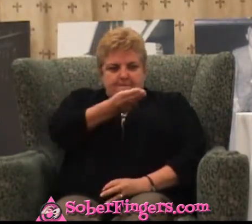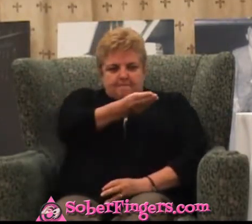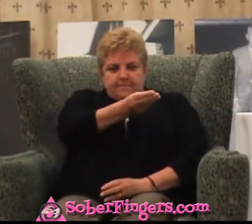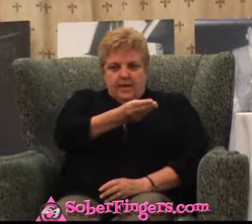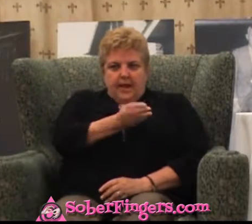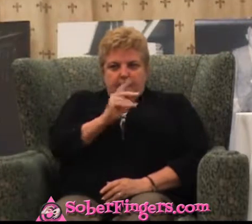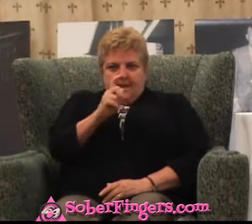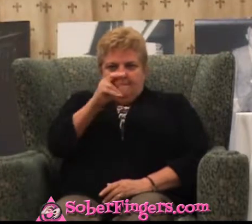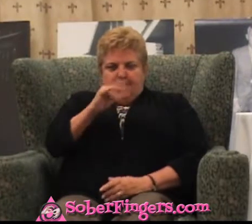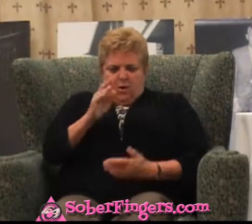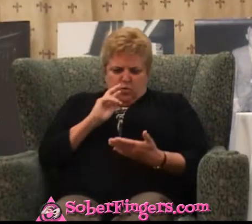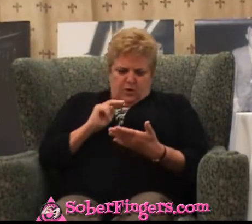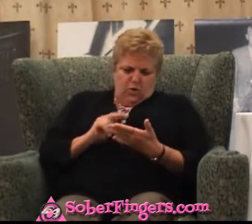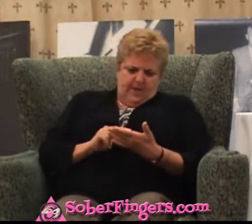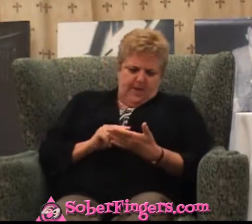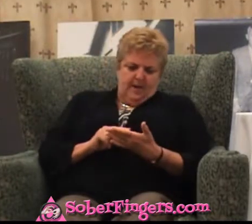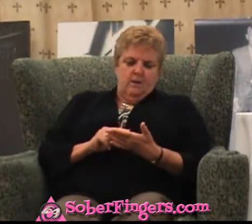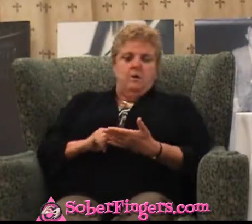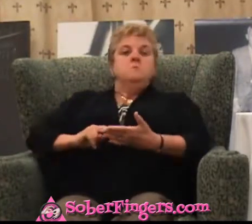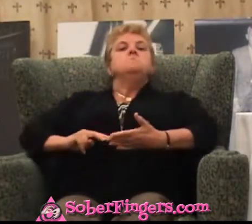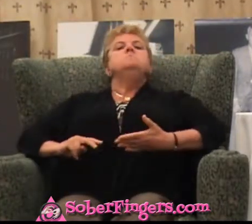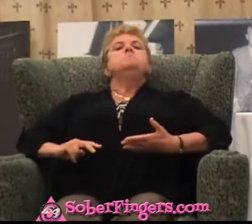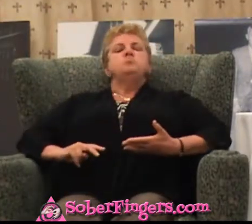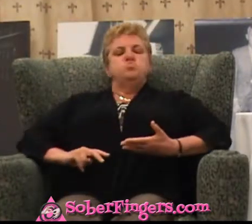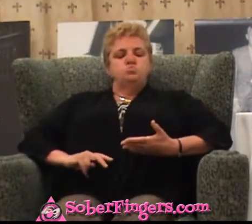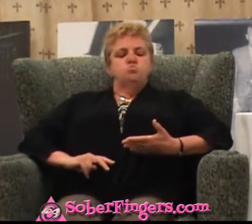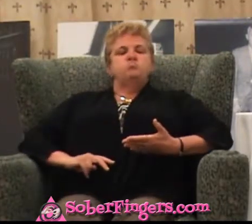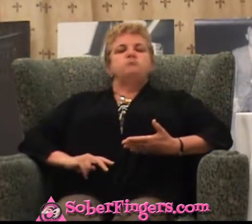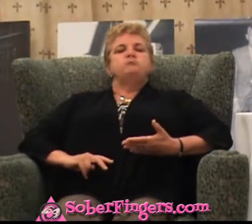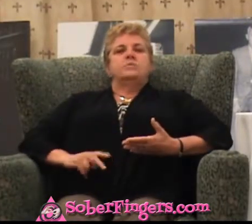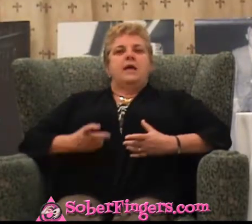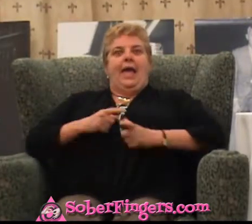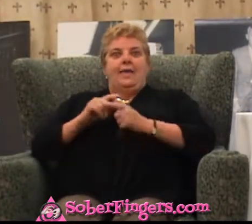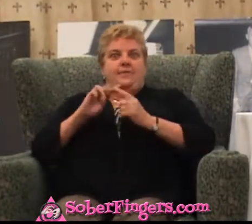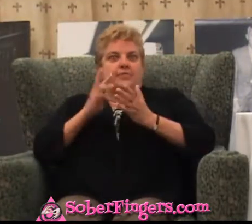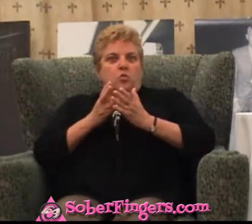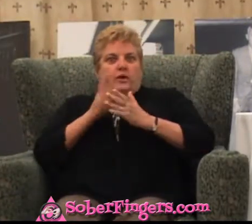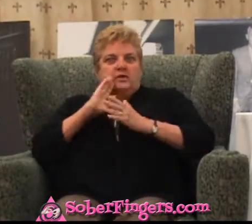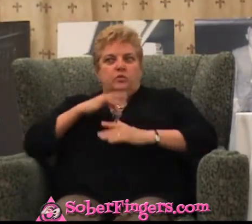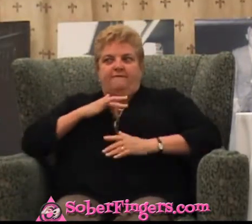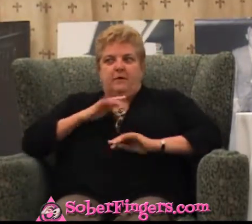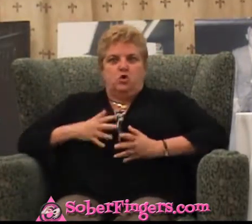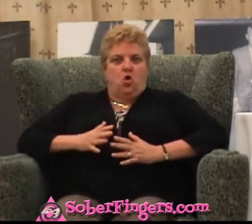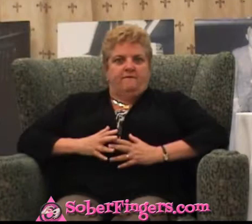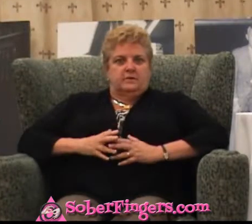just kind of square his shoulders, right? And then the witness would get nervous. And they would start to sweat